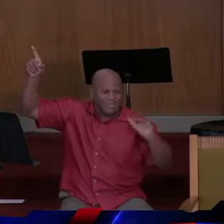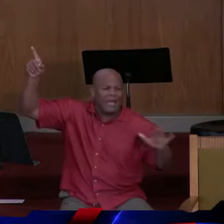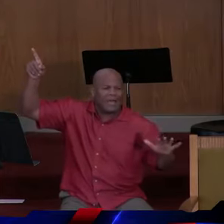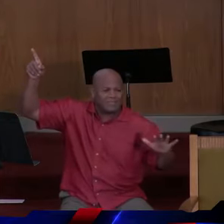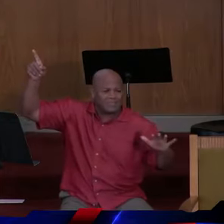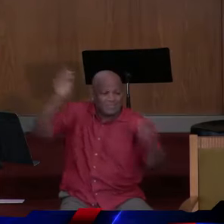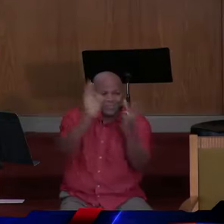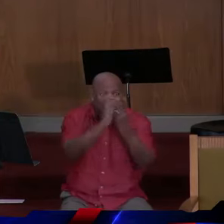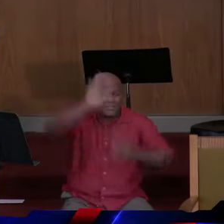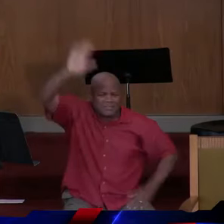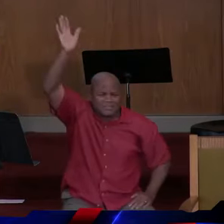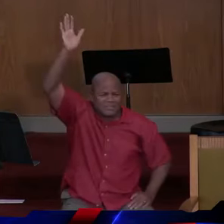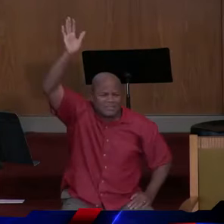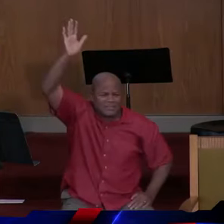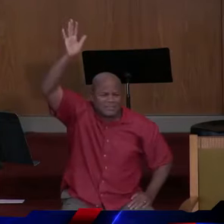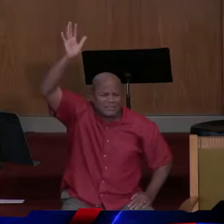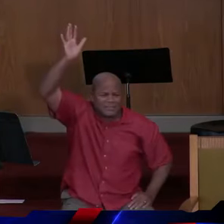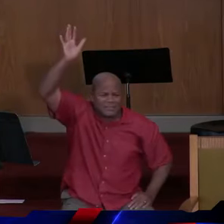Do I have a witness?